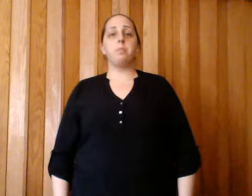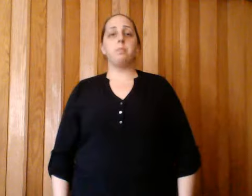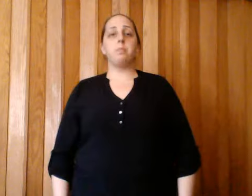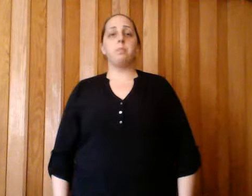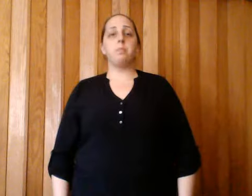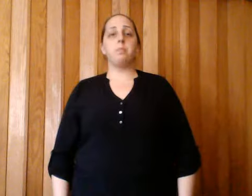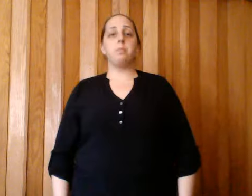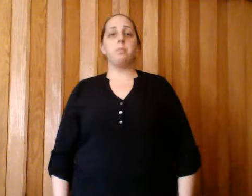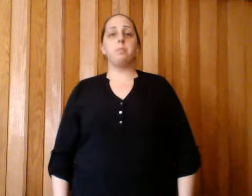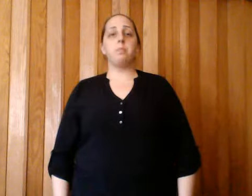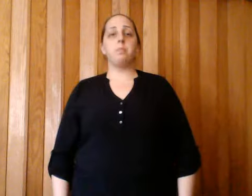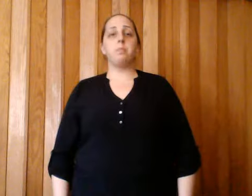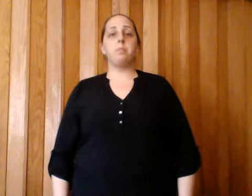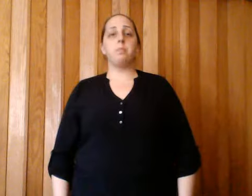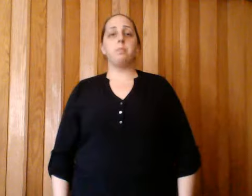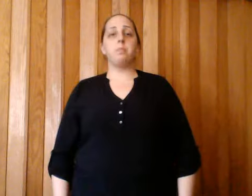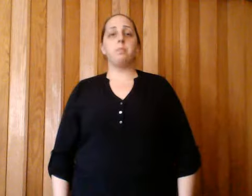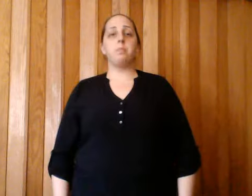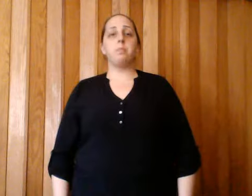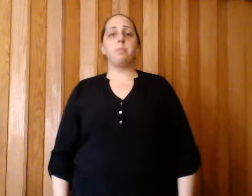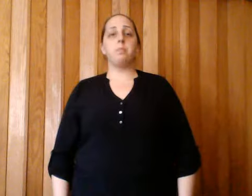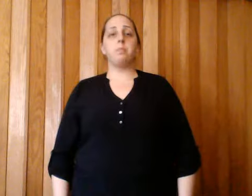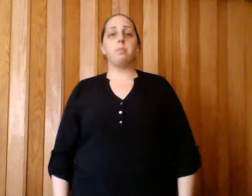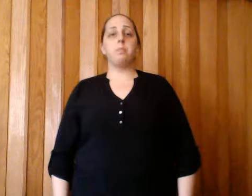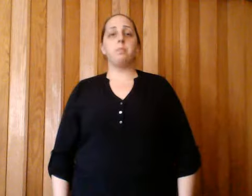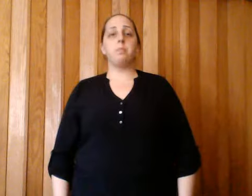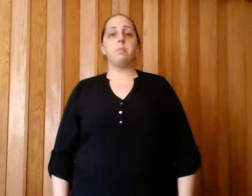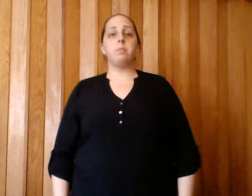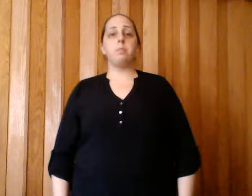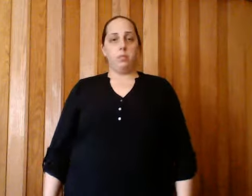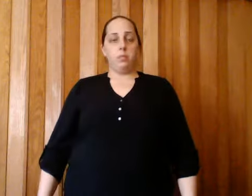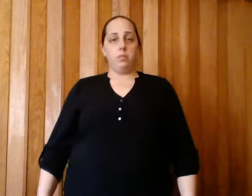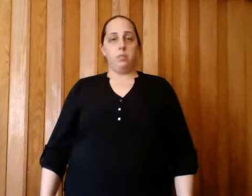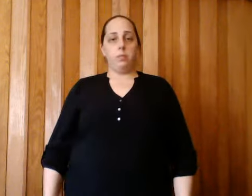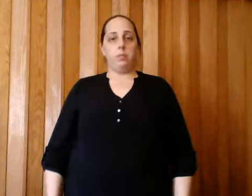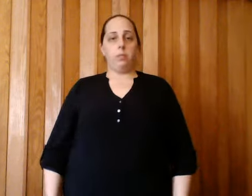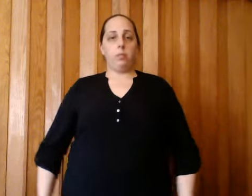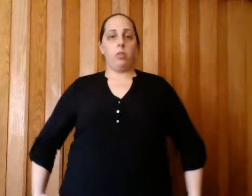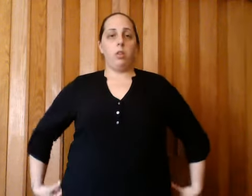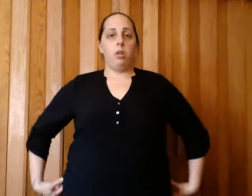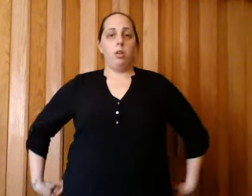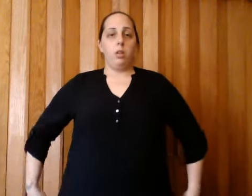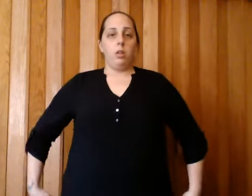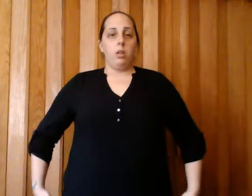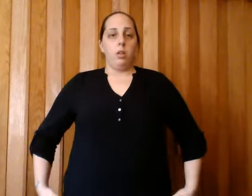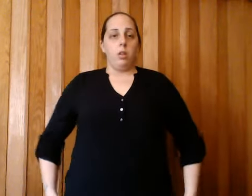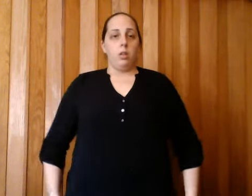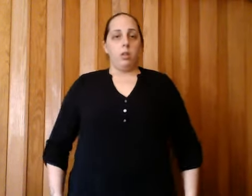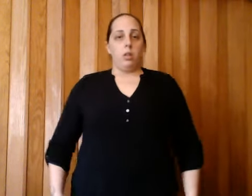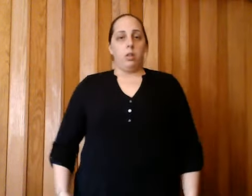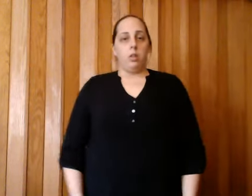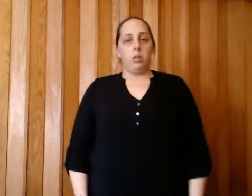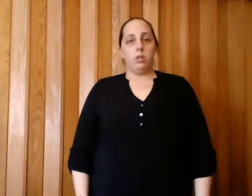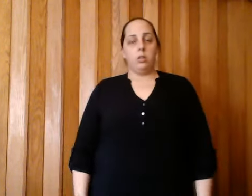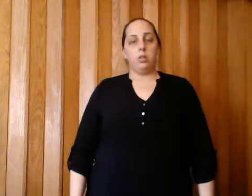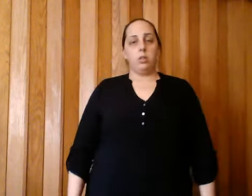And then so after that, we do the children's tree, which is kind of like a nice and cute but written for children. So we can just